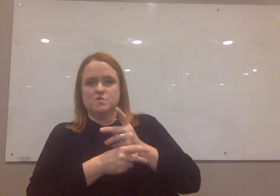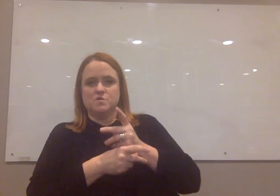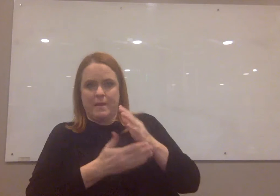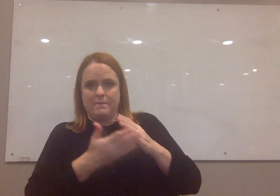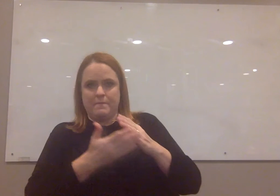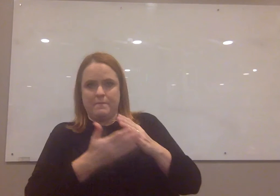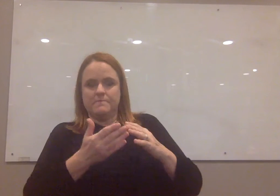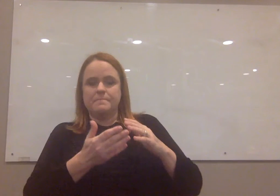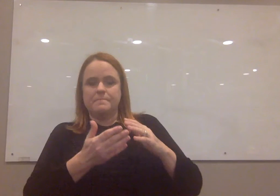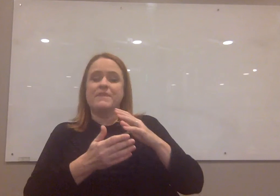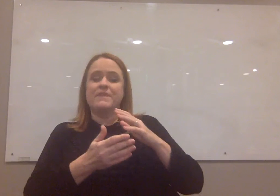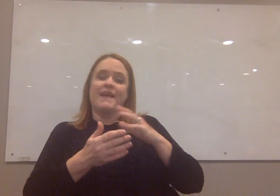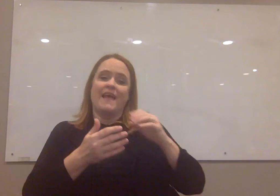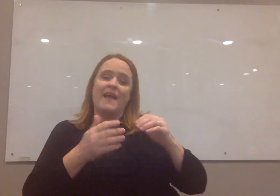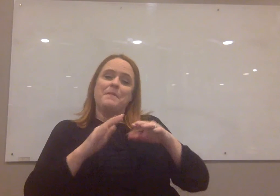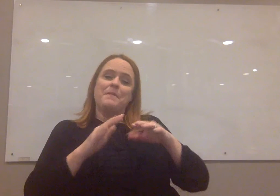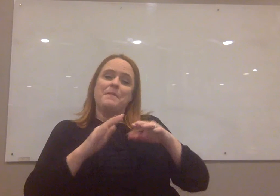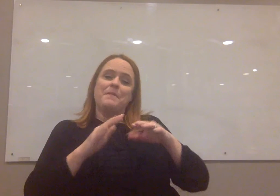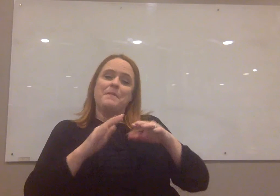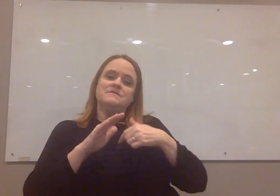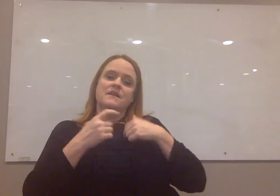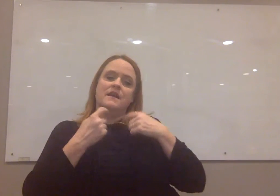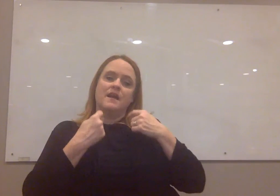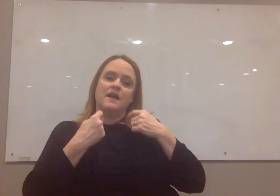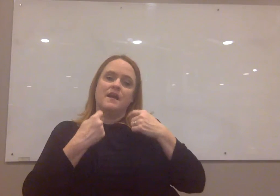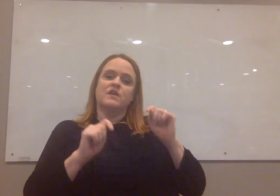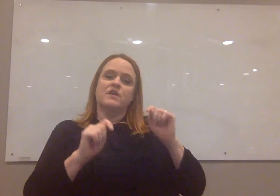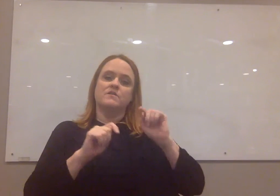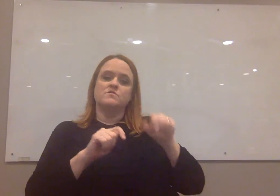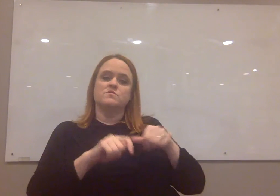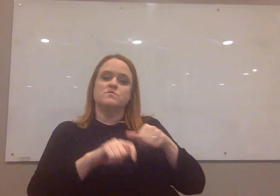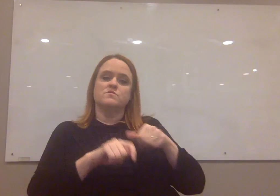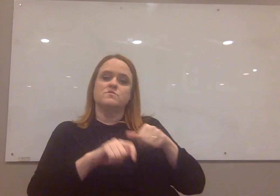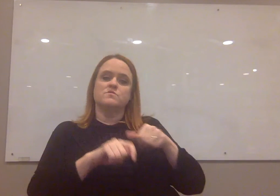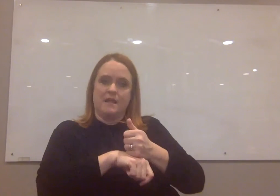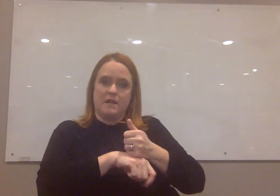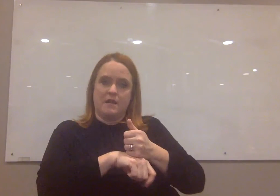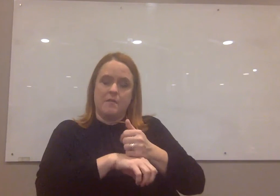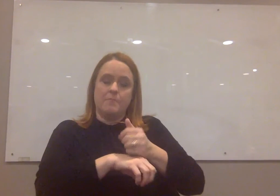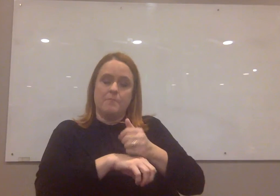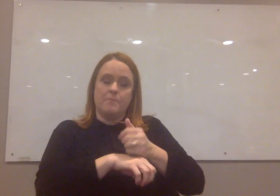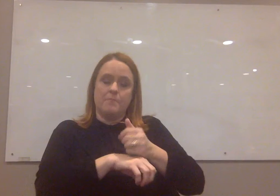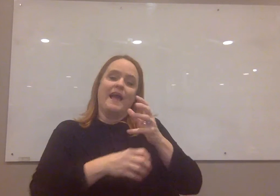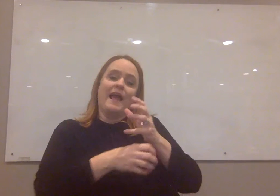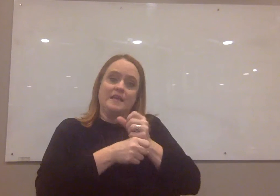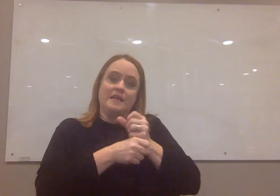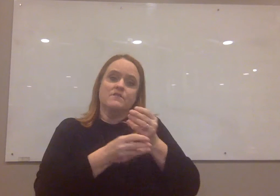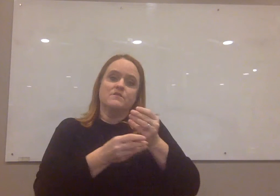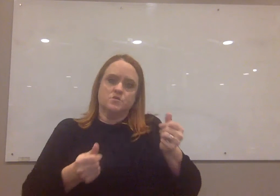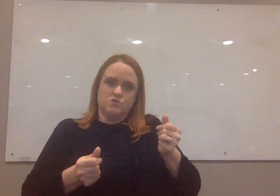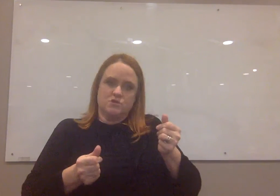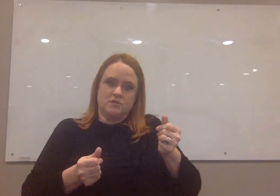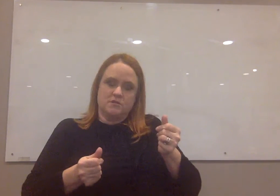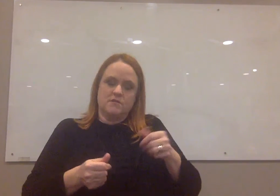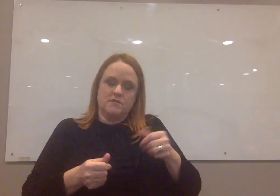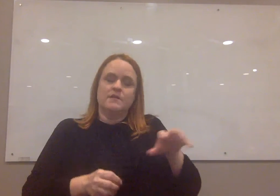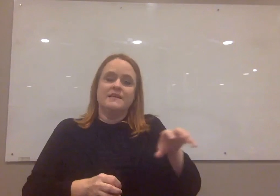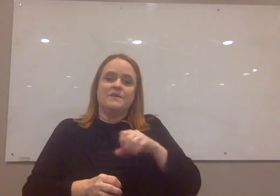do it. Basically, what we're trying to do is like set it up like we get the solution and then we take and we have like tests and then we take